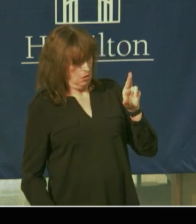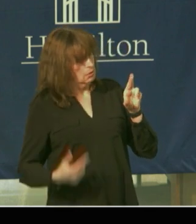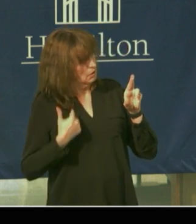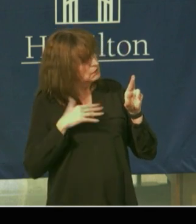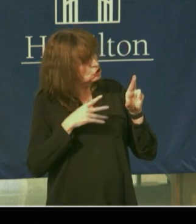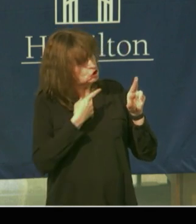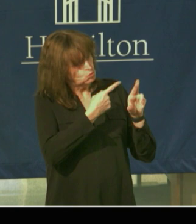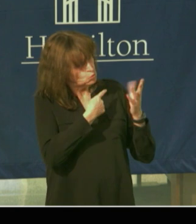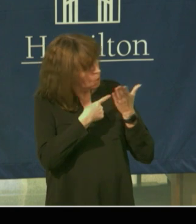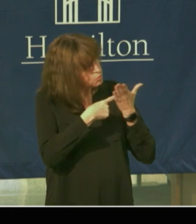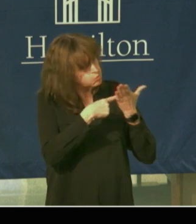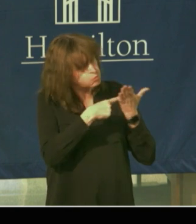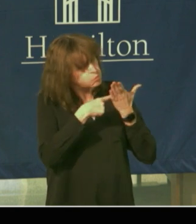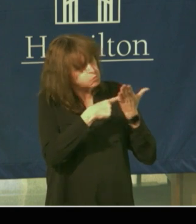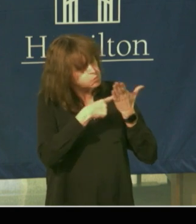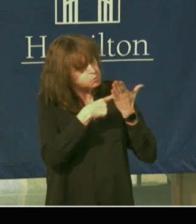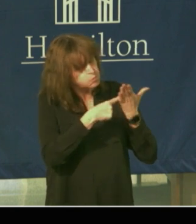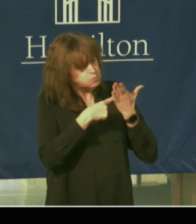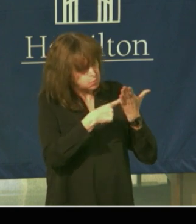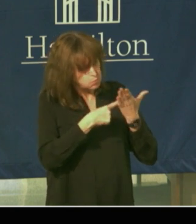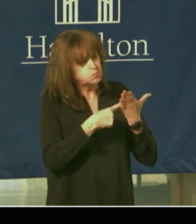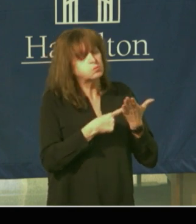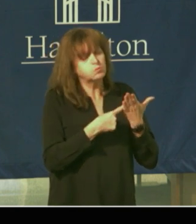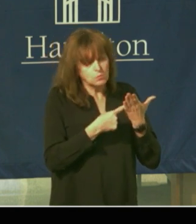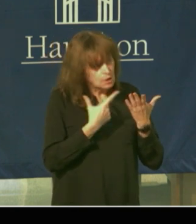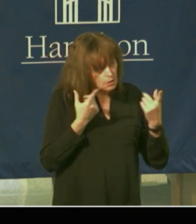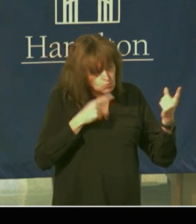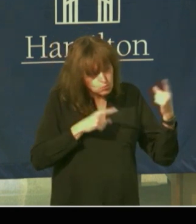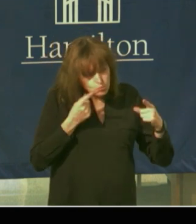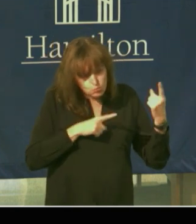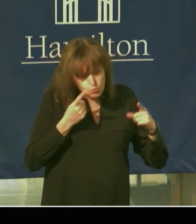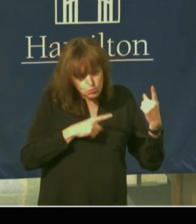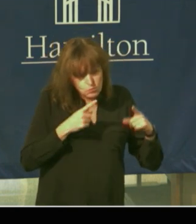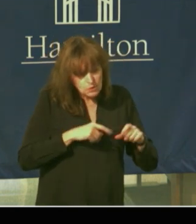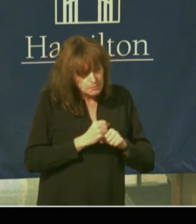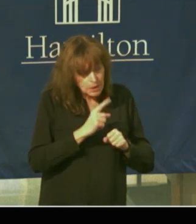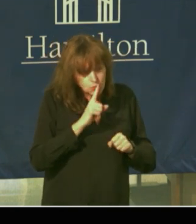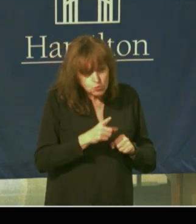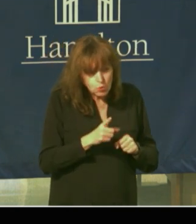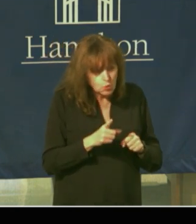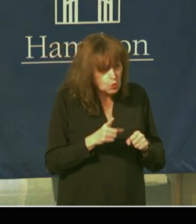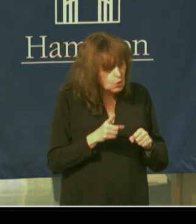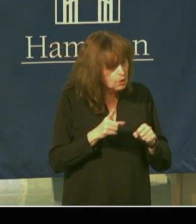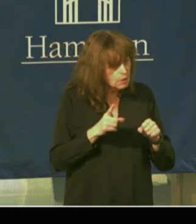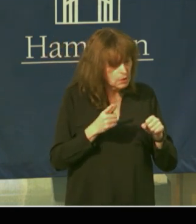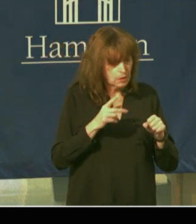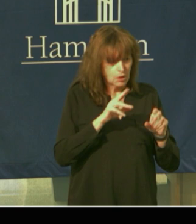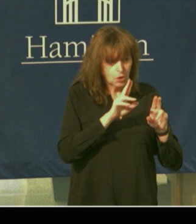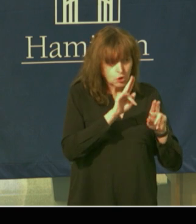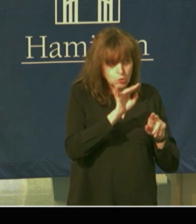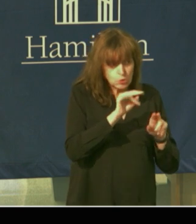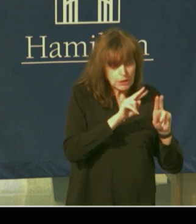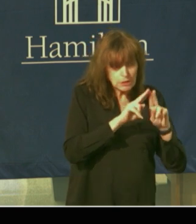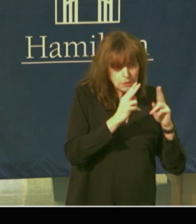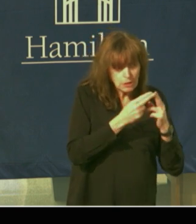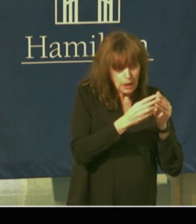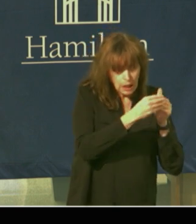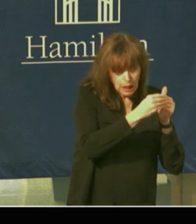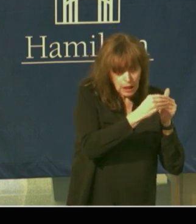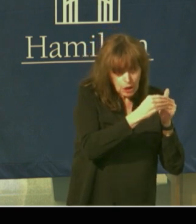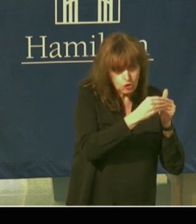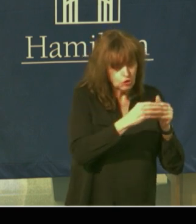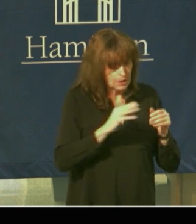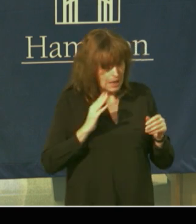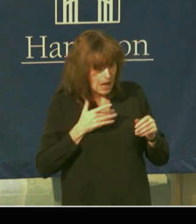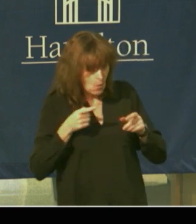to promote, that we're having strong dialogue with our frontline staff, the union leadership, and our management to really come up with creative solutions